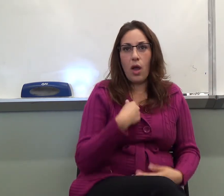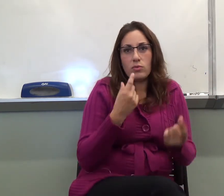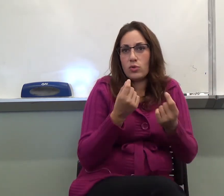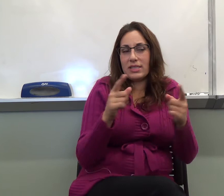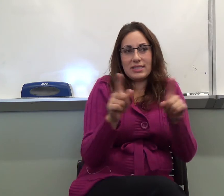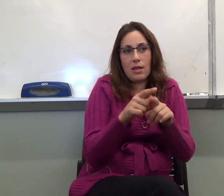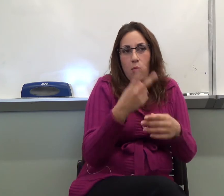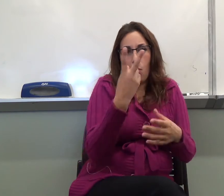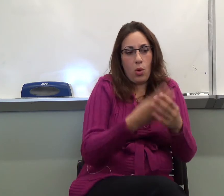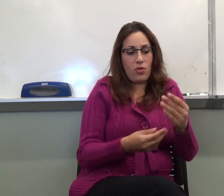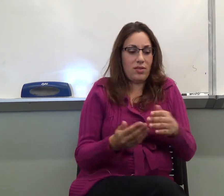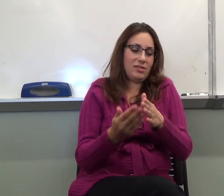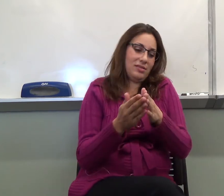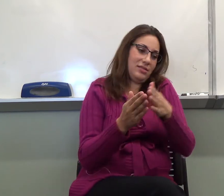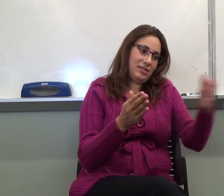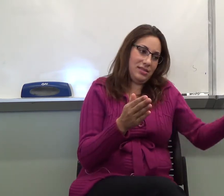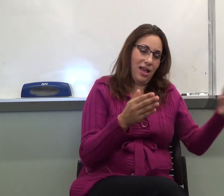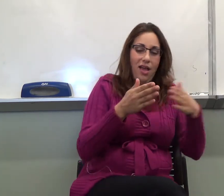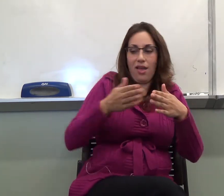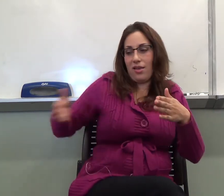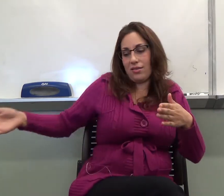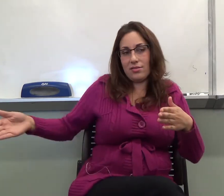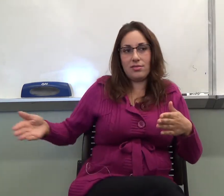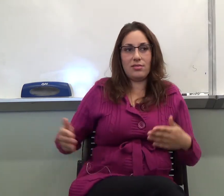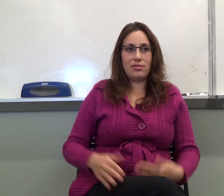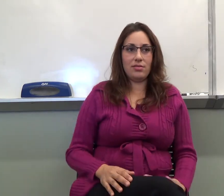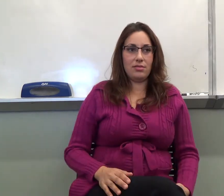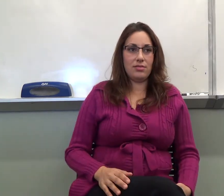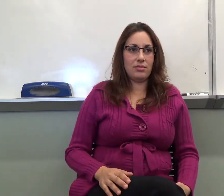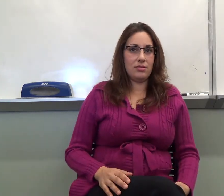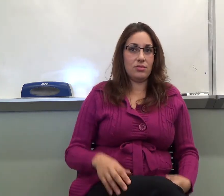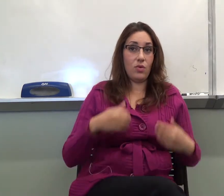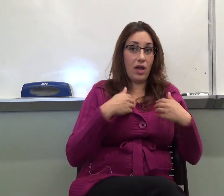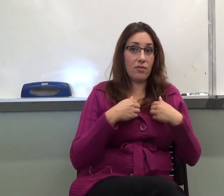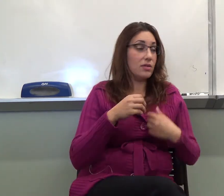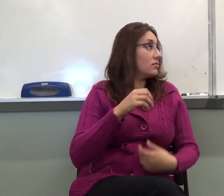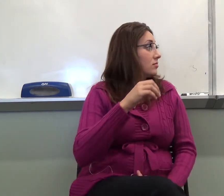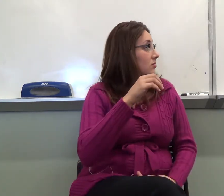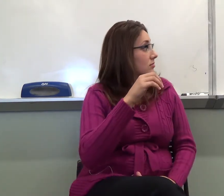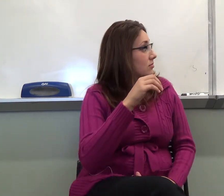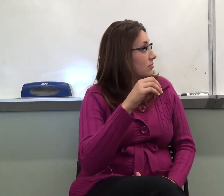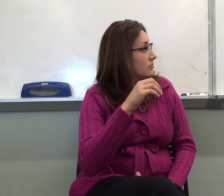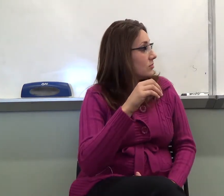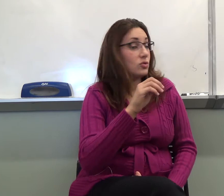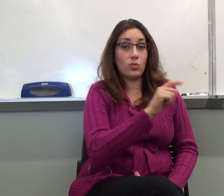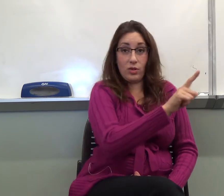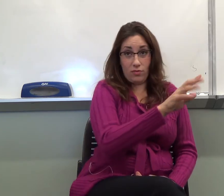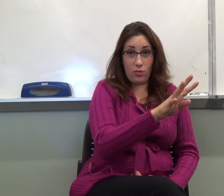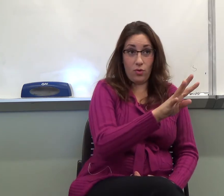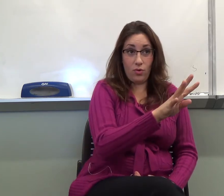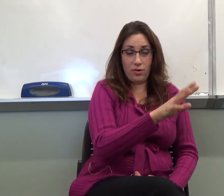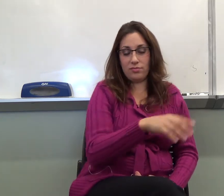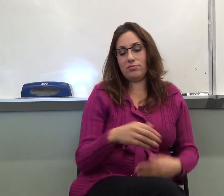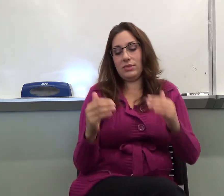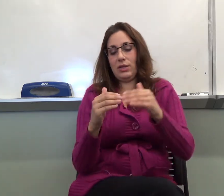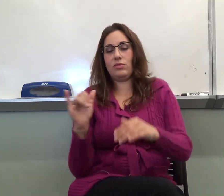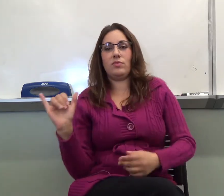words. So I get a 24 here and a y here, because that cancels out. When things are multiplied, they